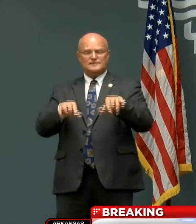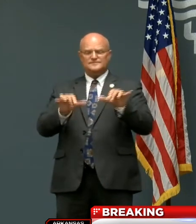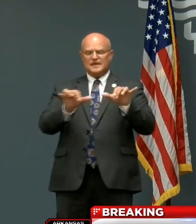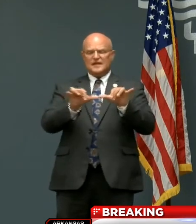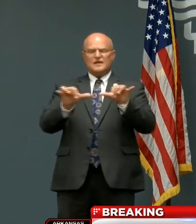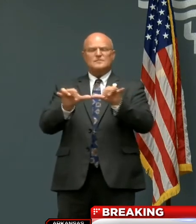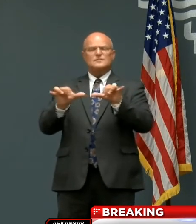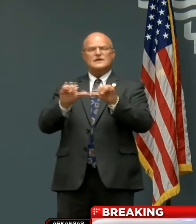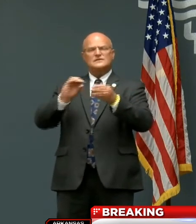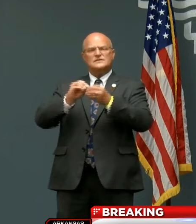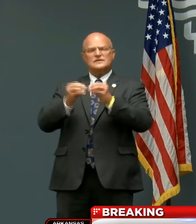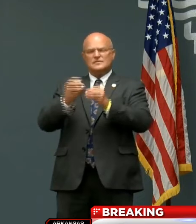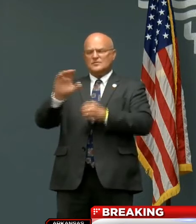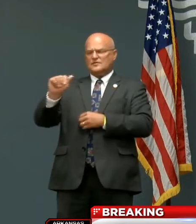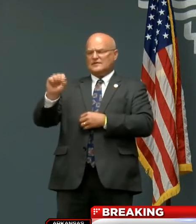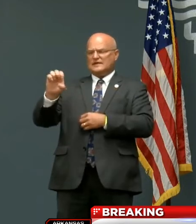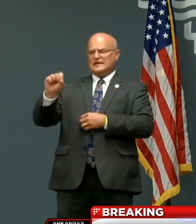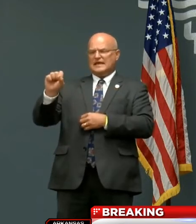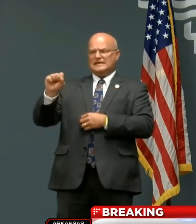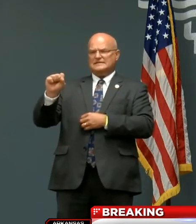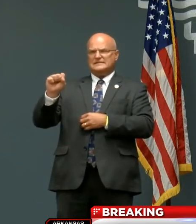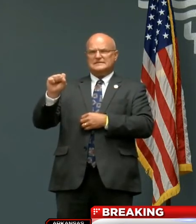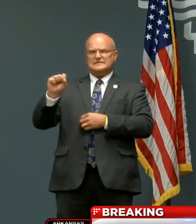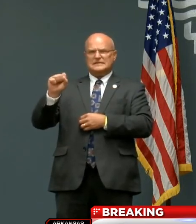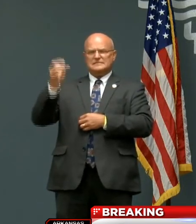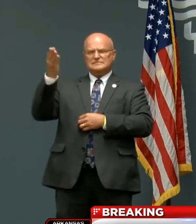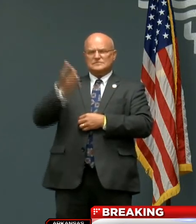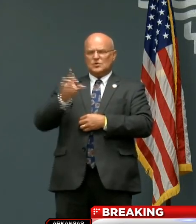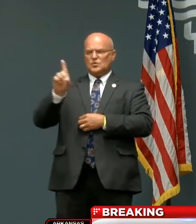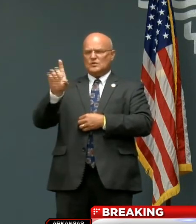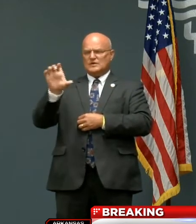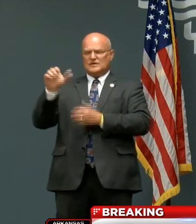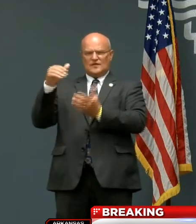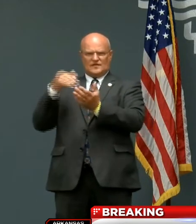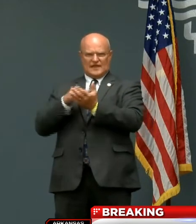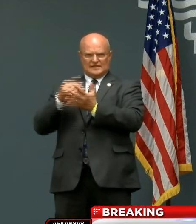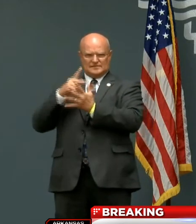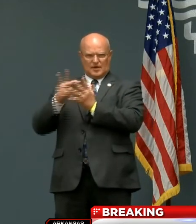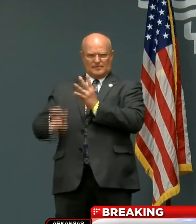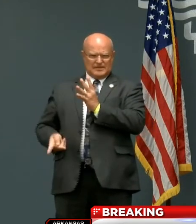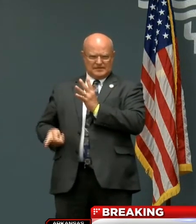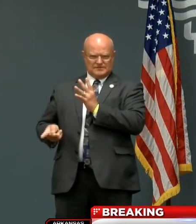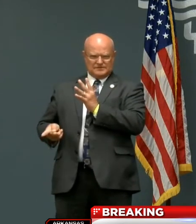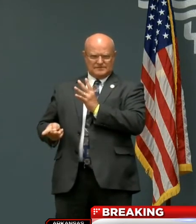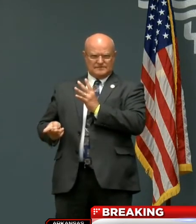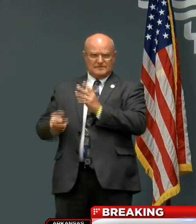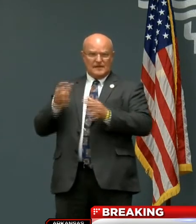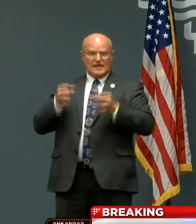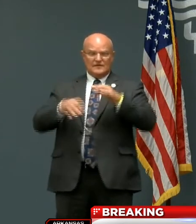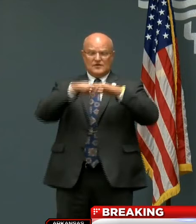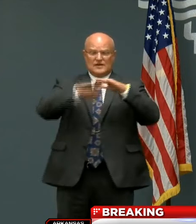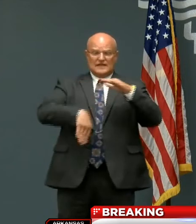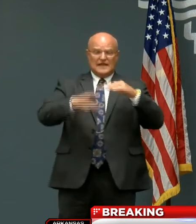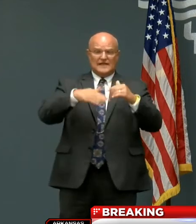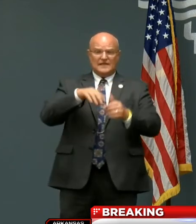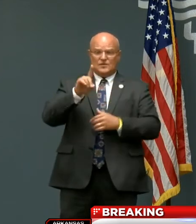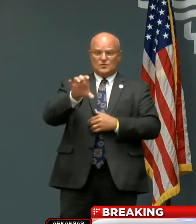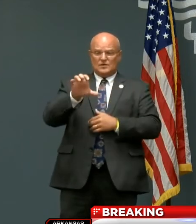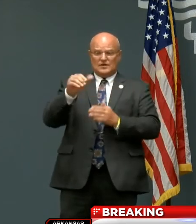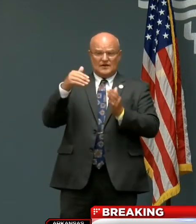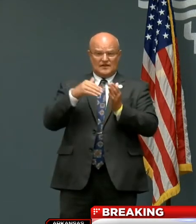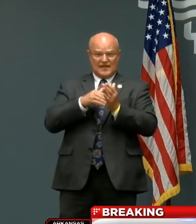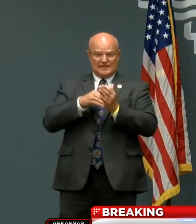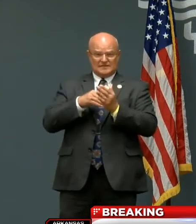the number of cases per 100,000 population. And if you're less than 100,000